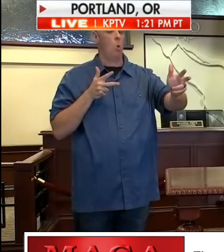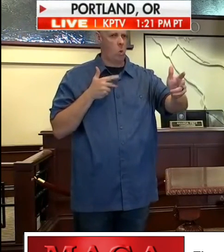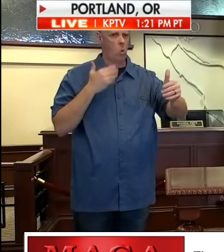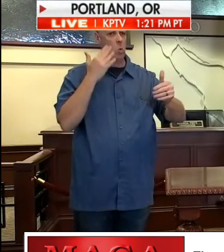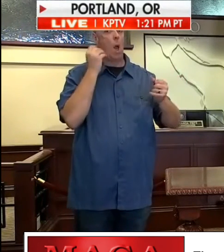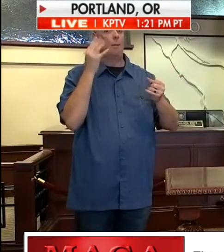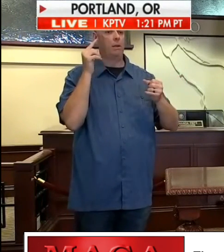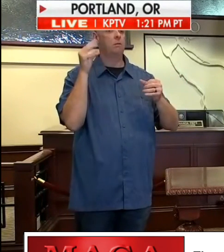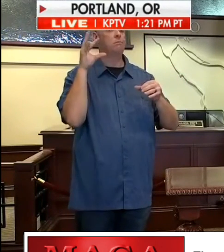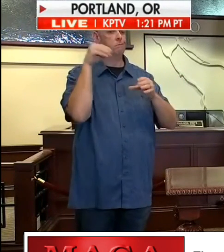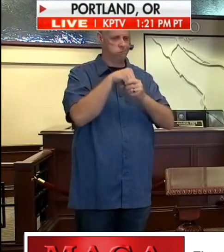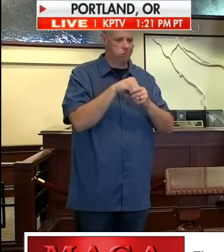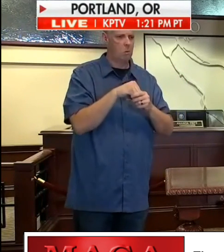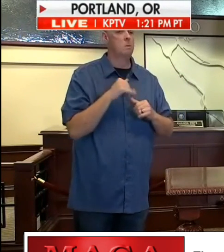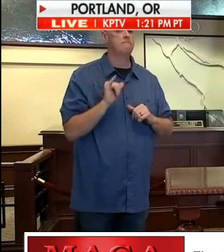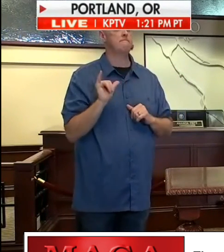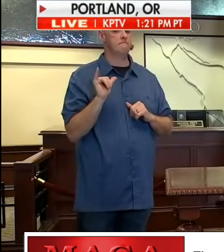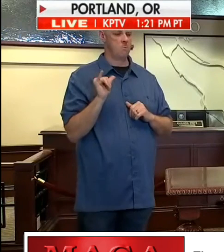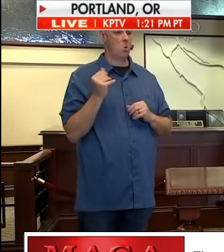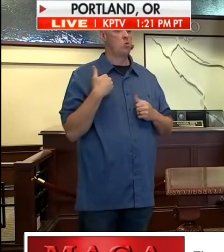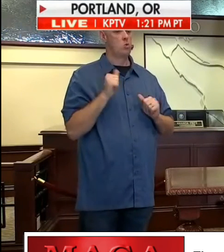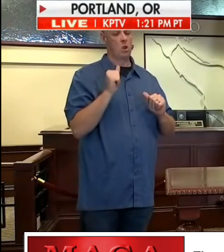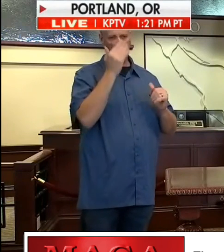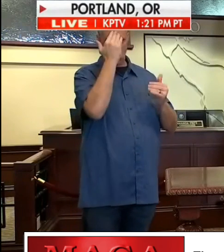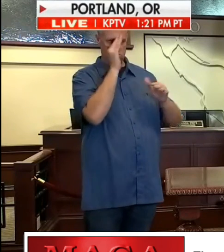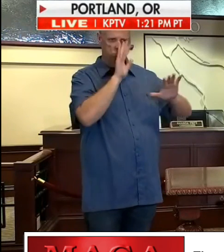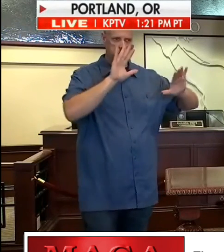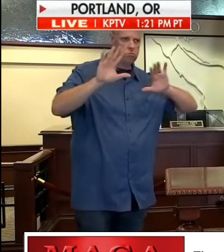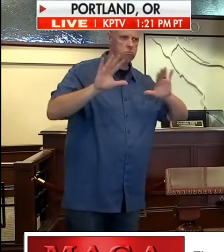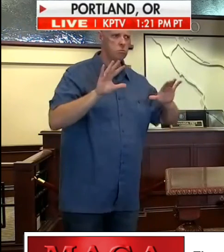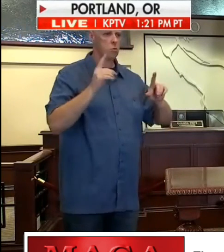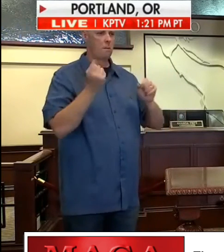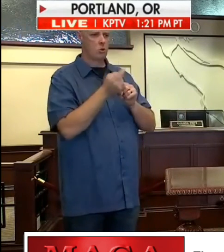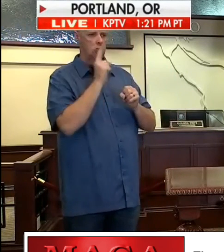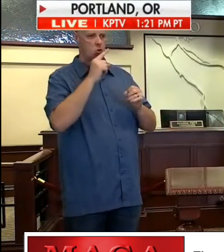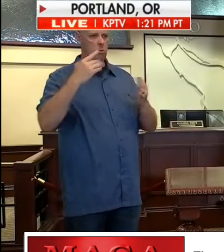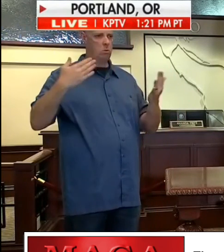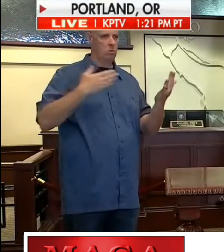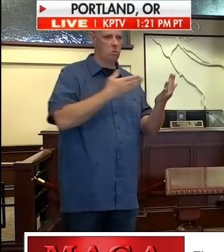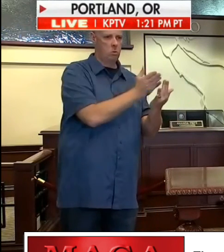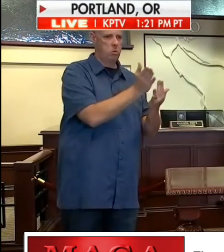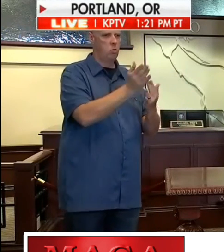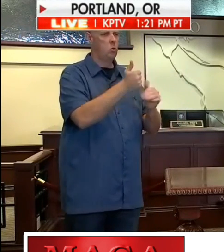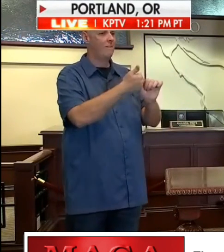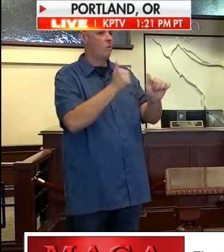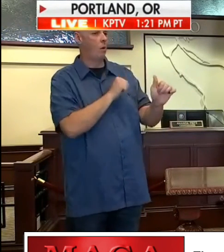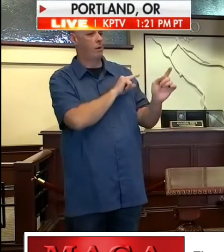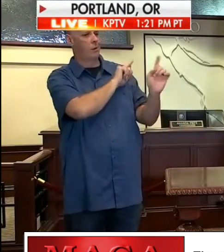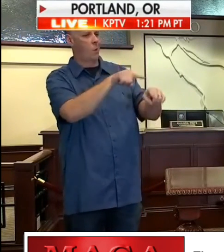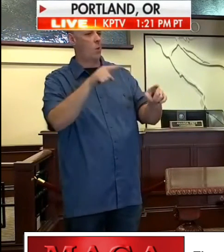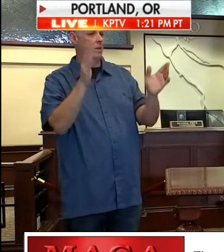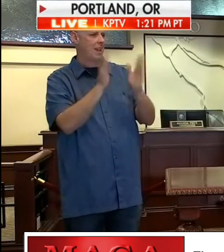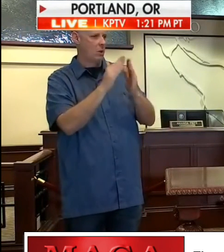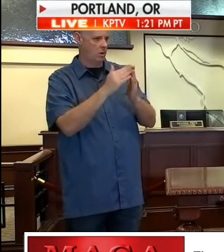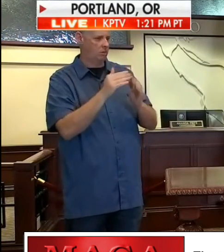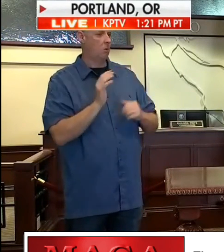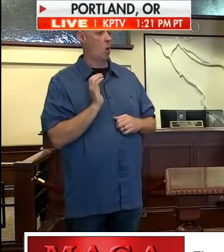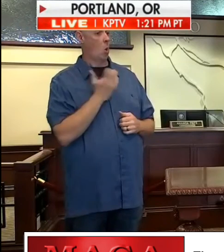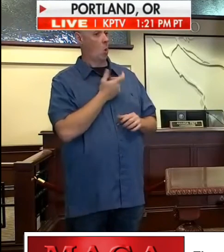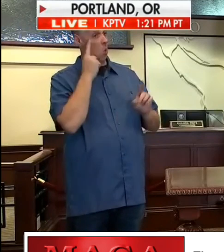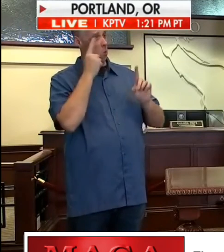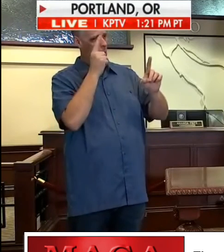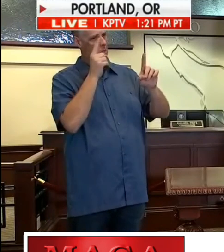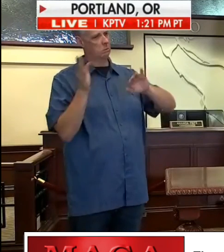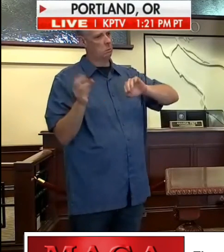caravan. We tried to take precautionary measures during the route to keep them out of the downtown area. The goal was to keep them